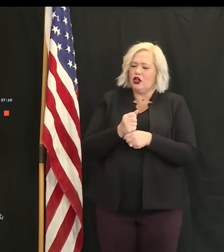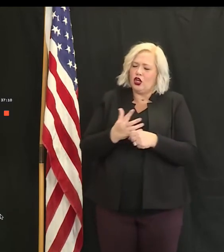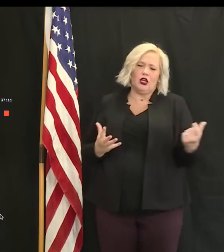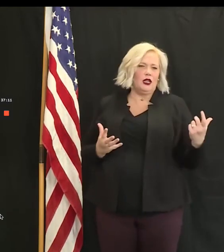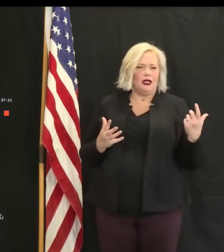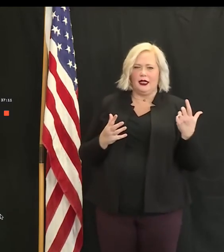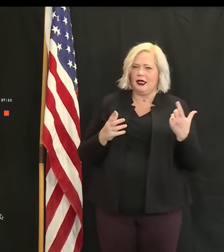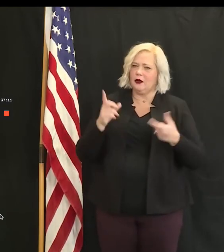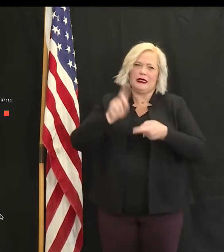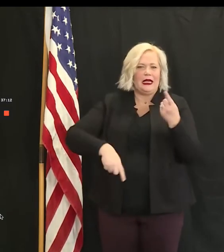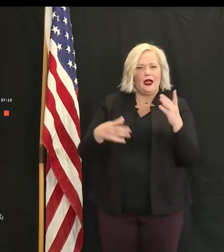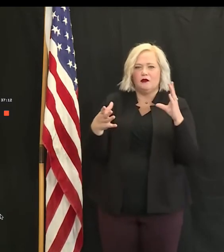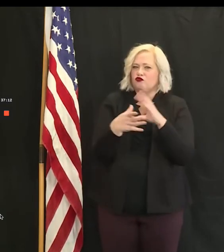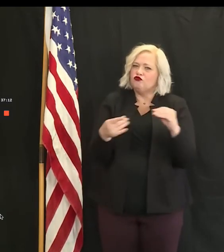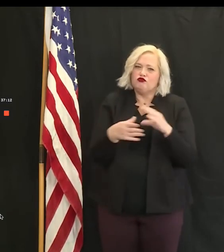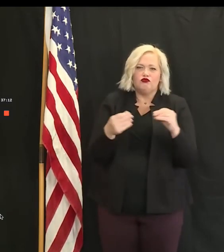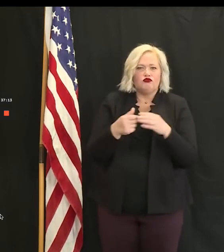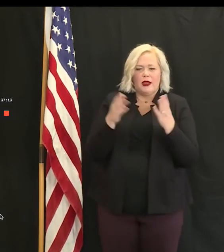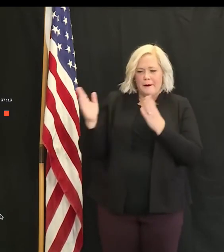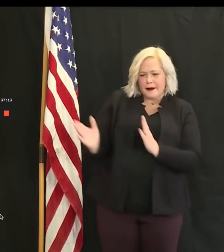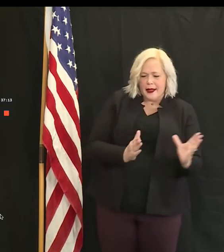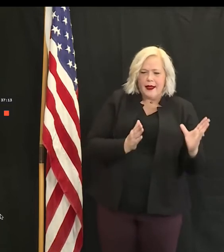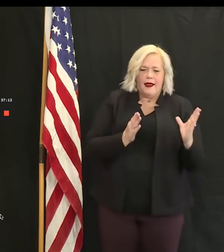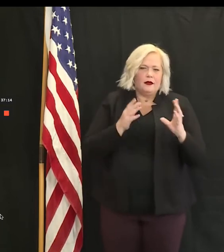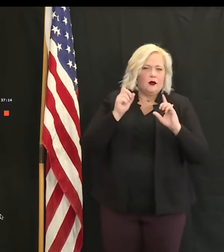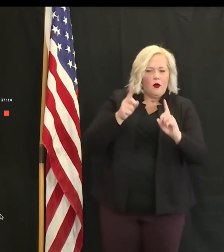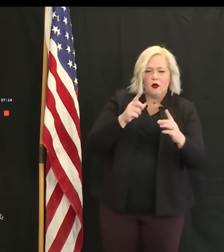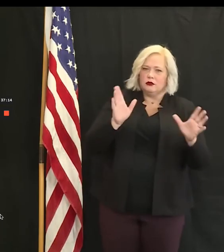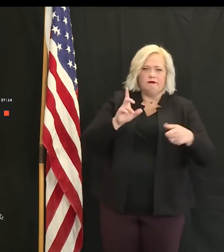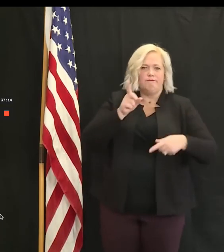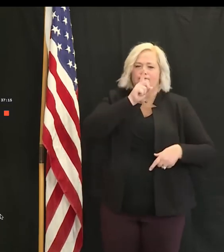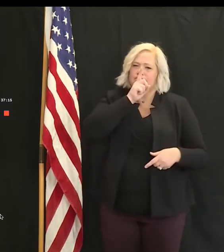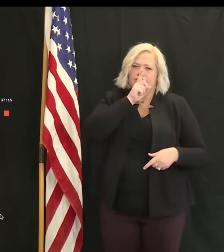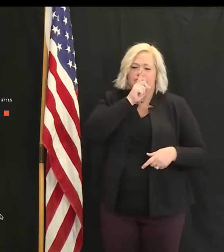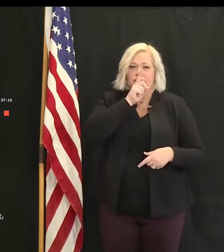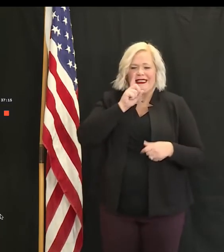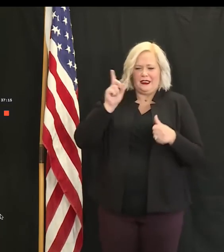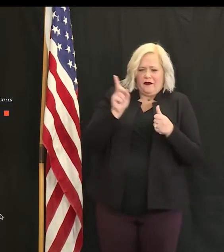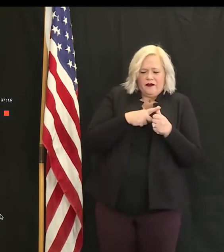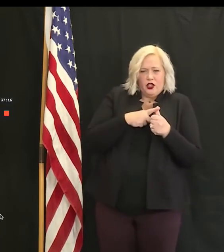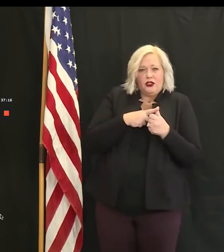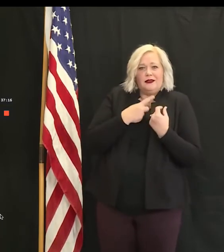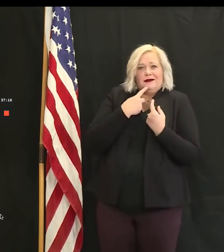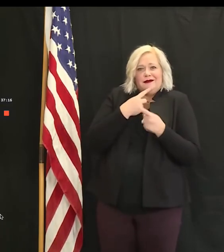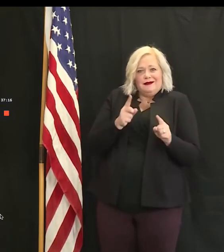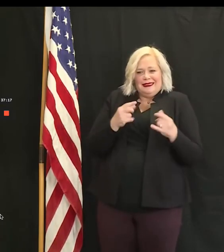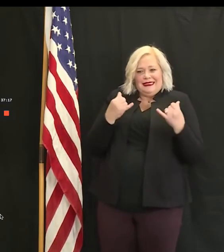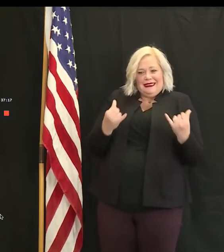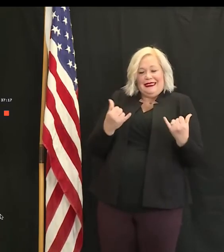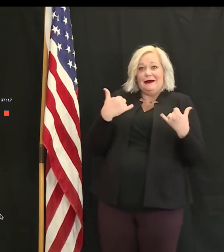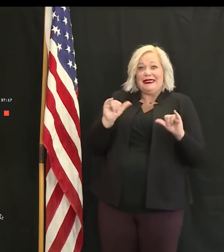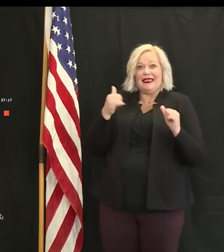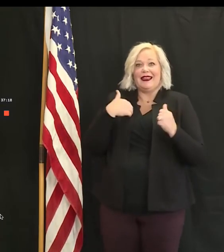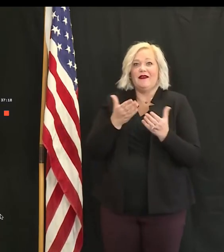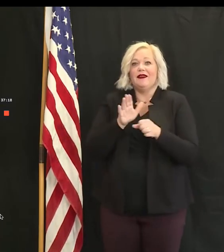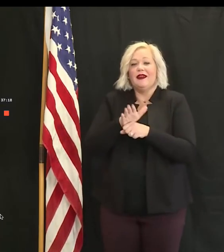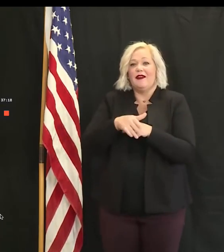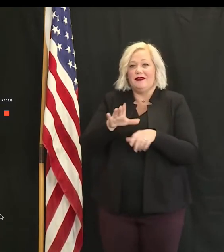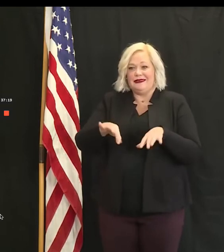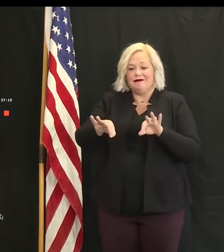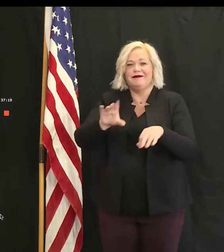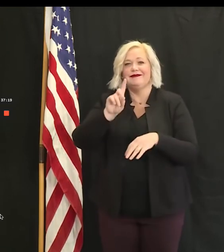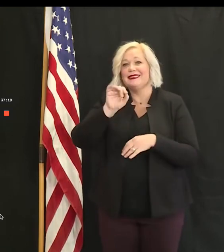other strategies or procedures or anything that's going to happen. This is the first stage. We still have a massive discovery stage that we're going to have,